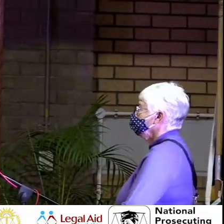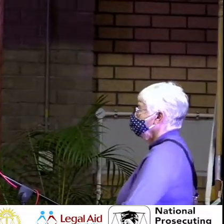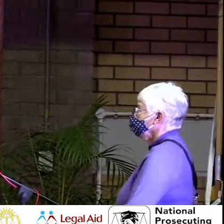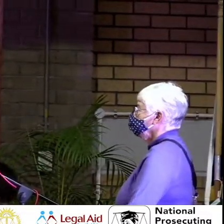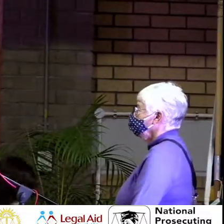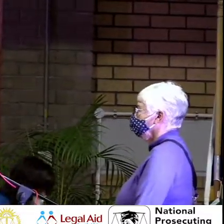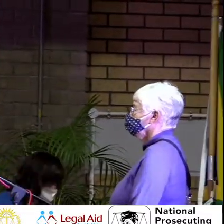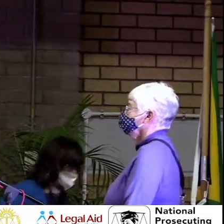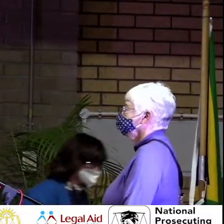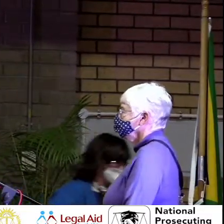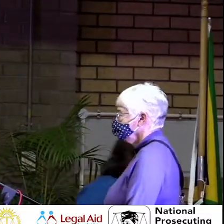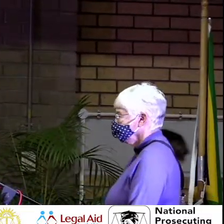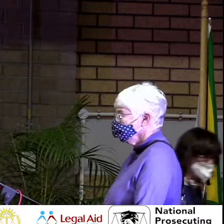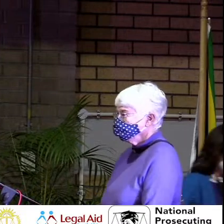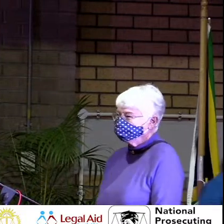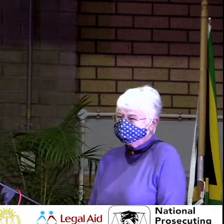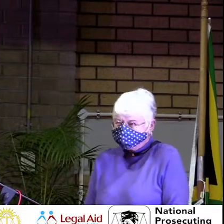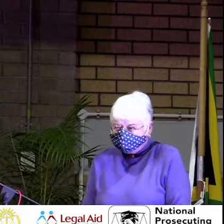Thank you, ladies and gentlemen.